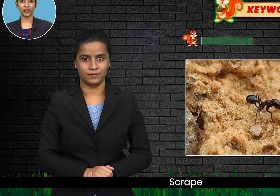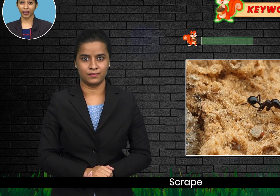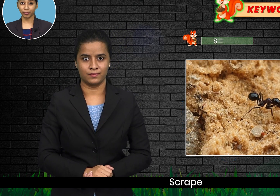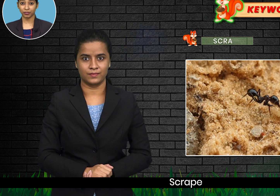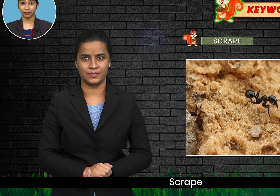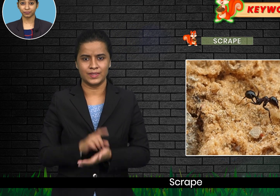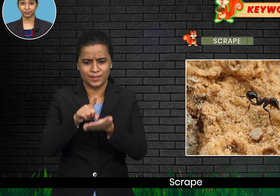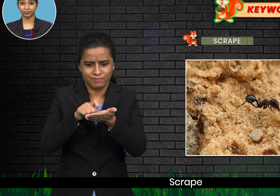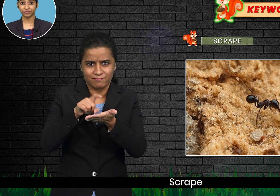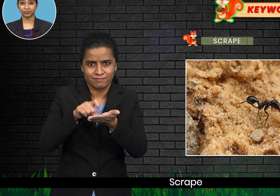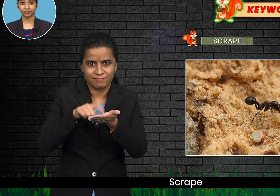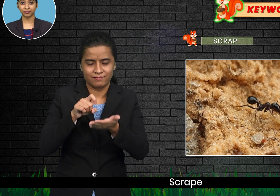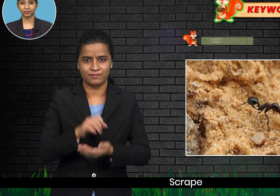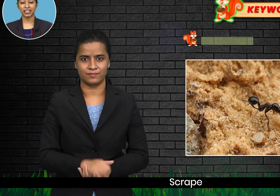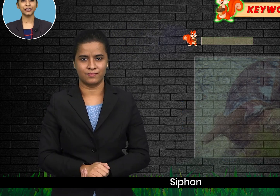scrape,